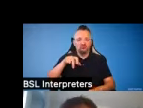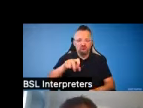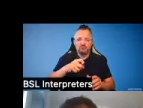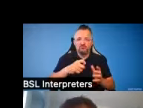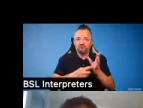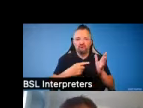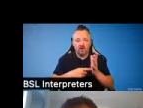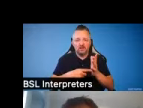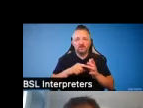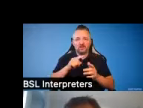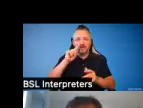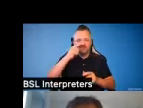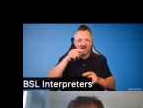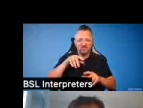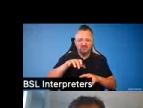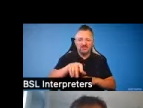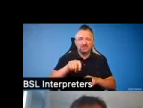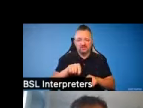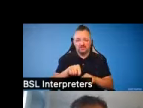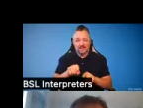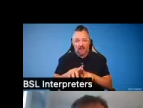this infection being